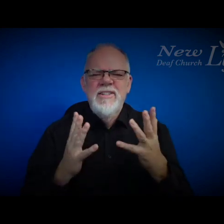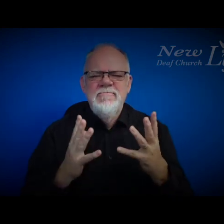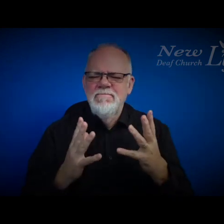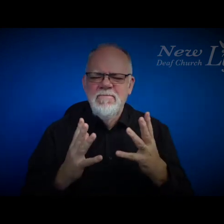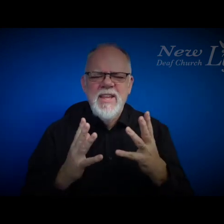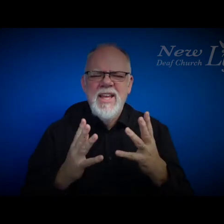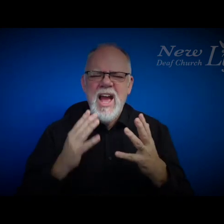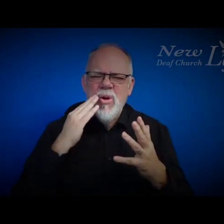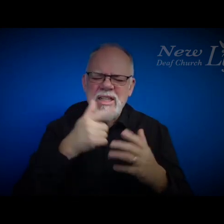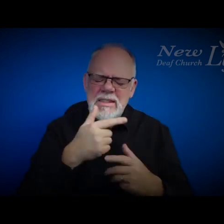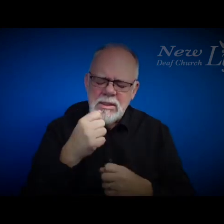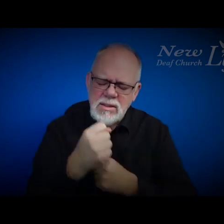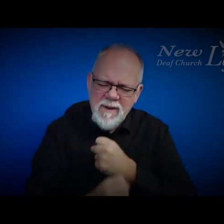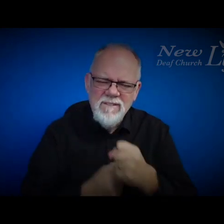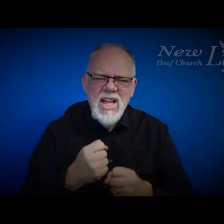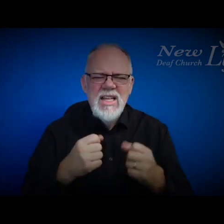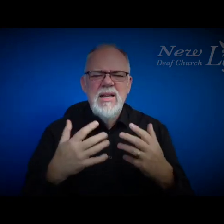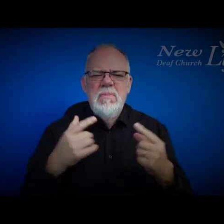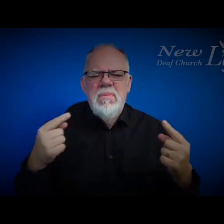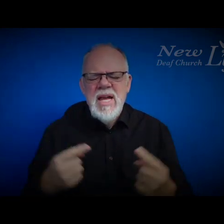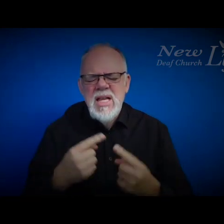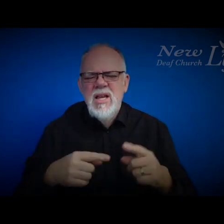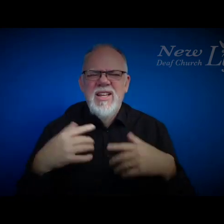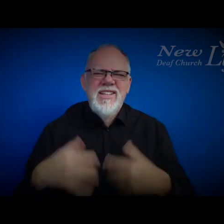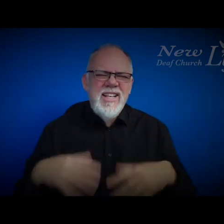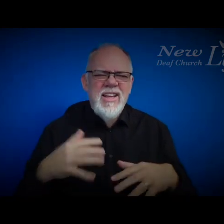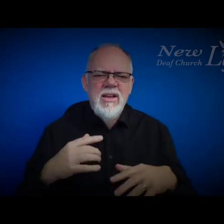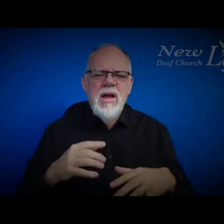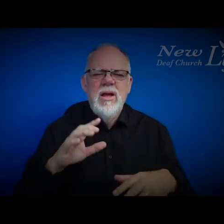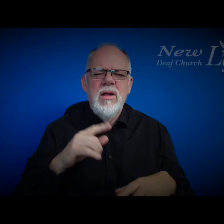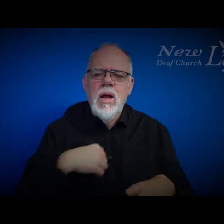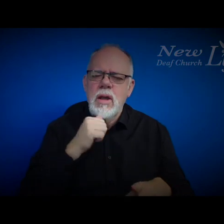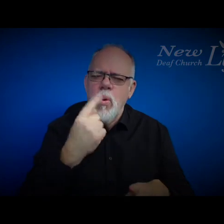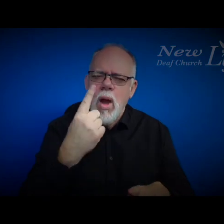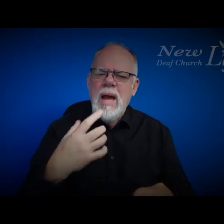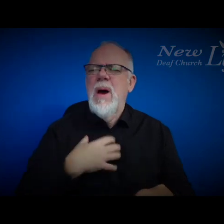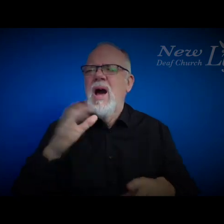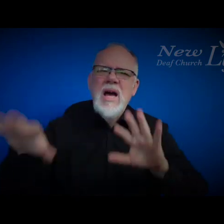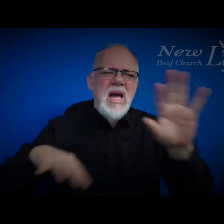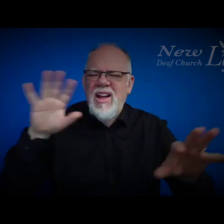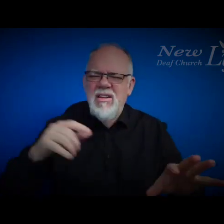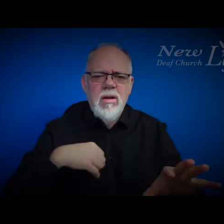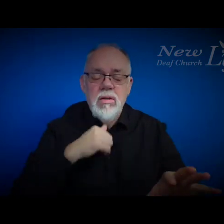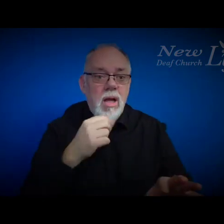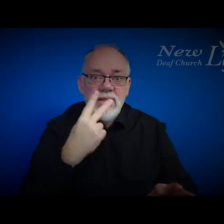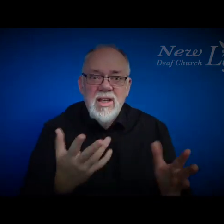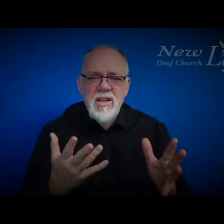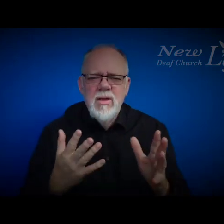Like everyone else. Very humble. And suffered so much pain. And not one to complain.